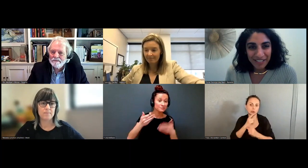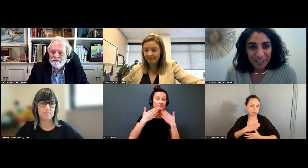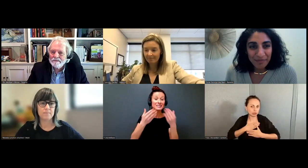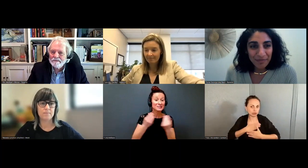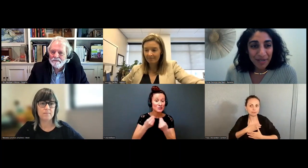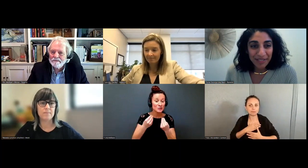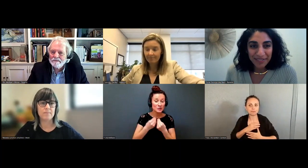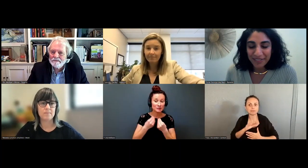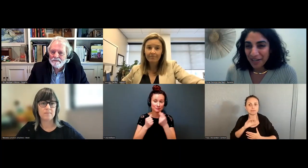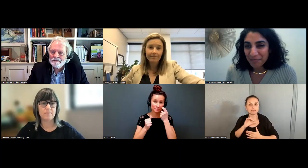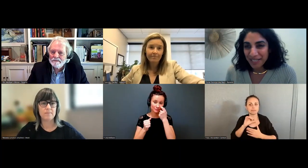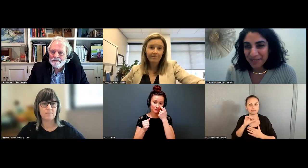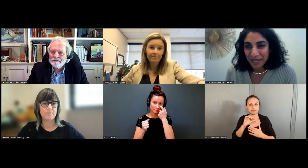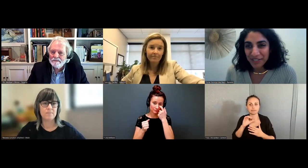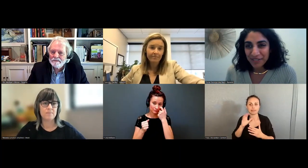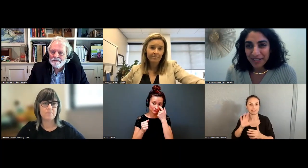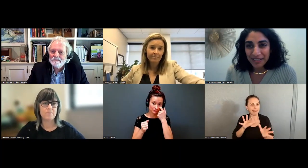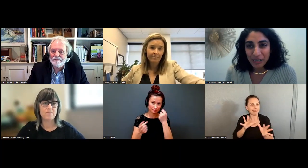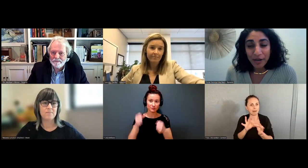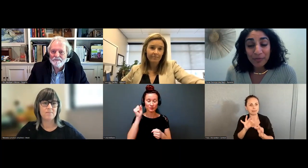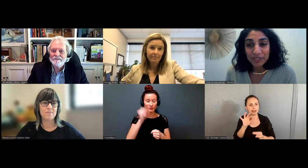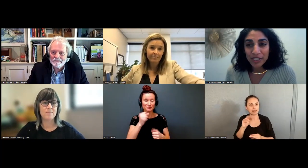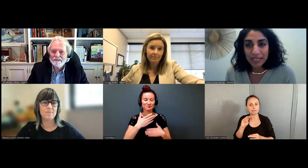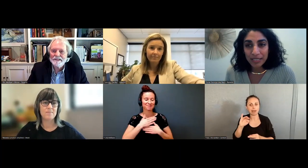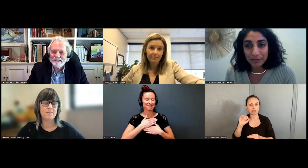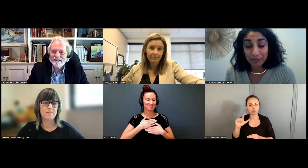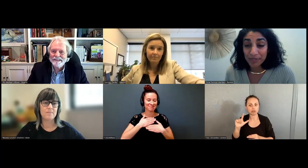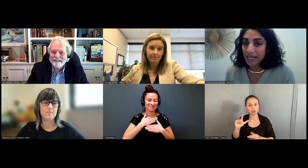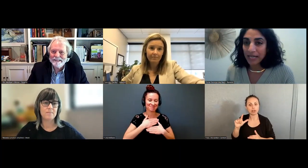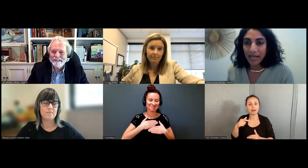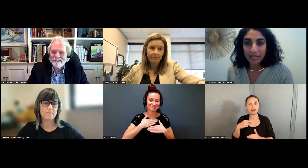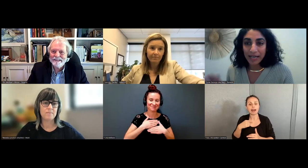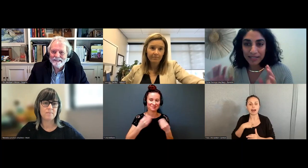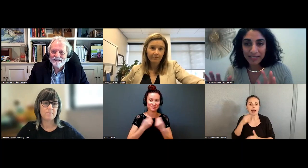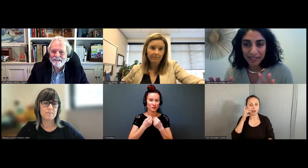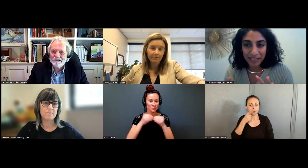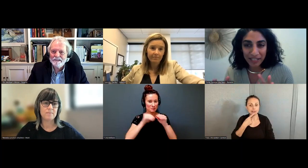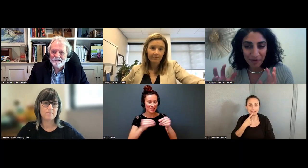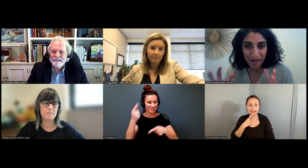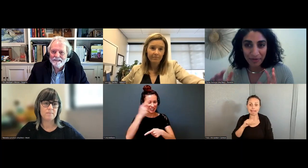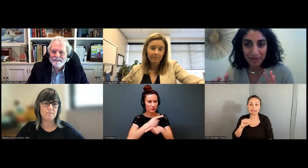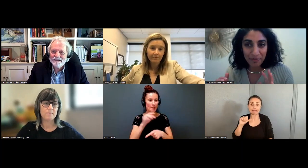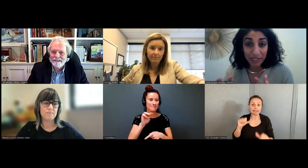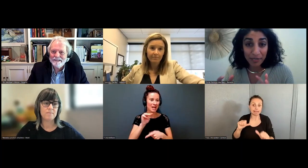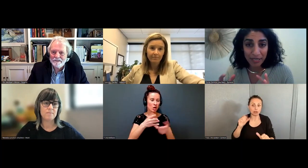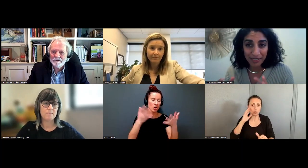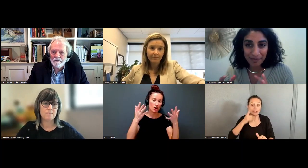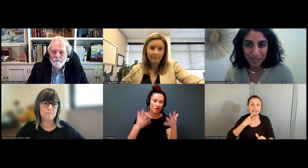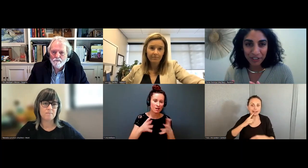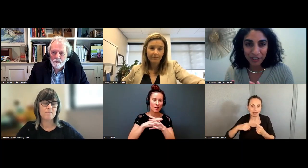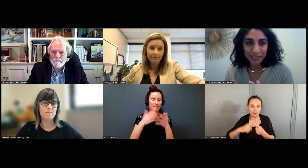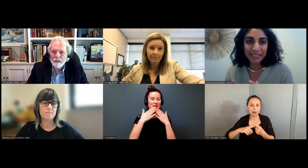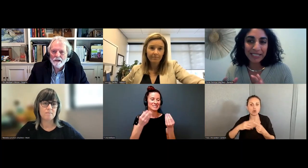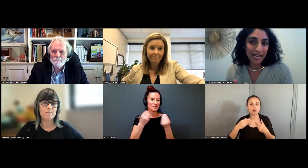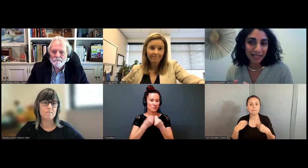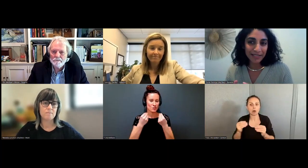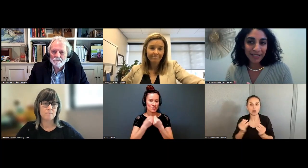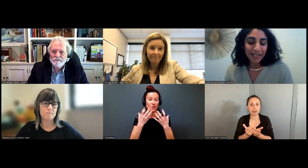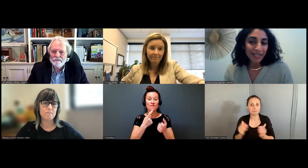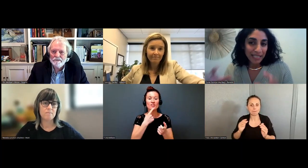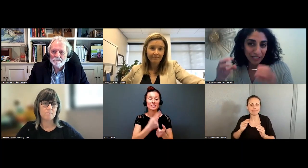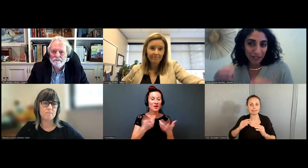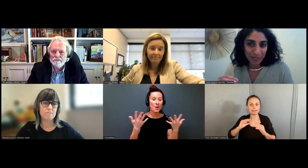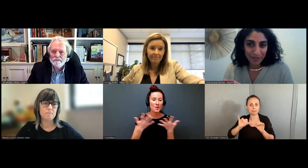appreciate that update, Michael. I will just say hesitantly around the market basket measure is